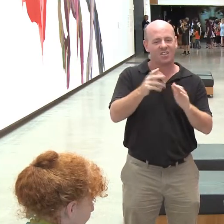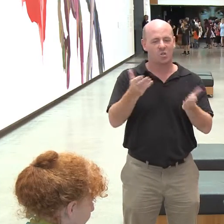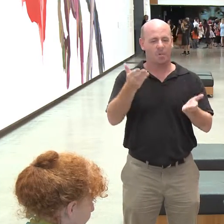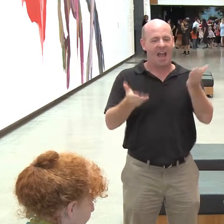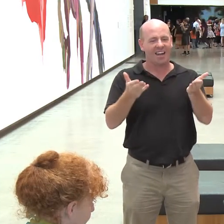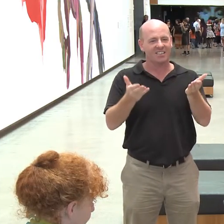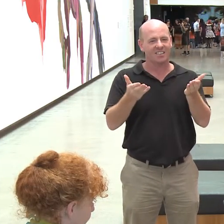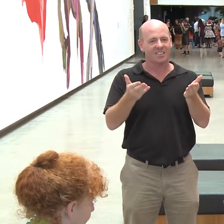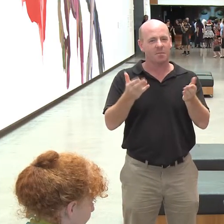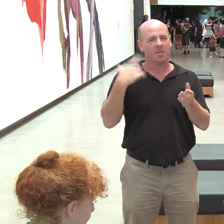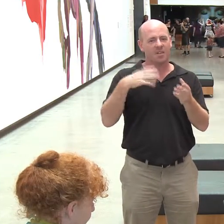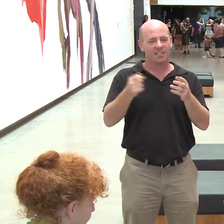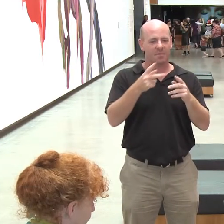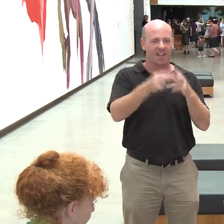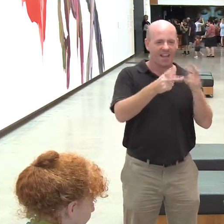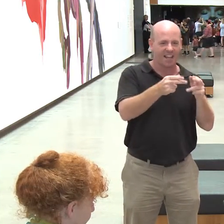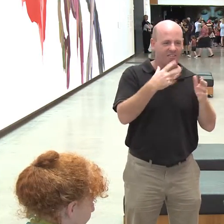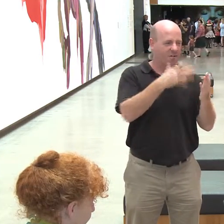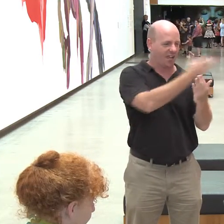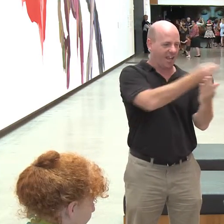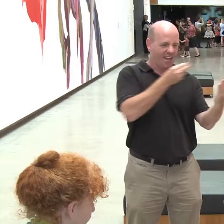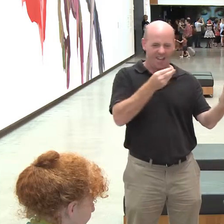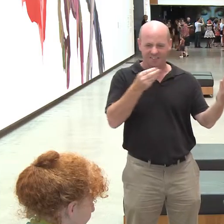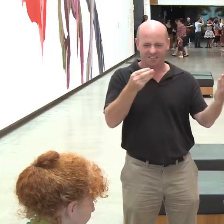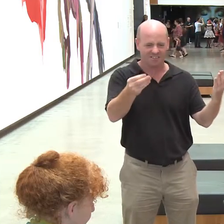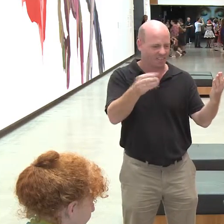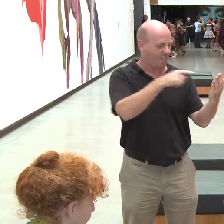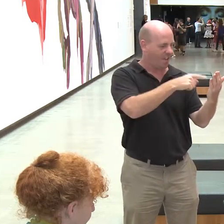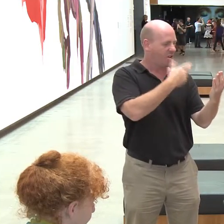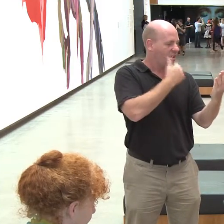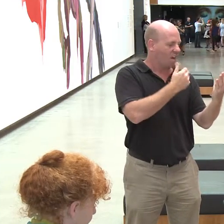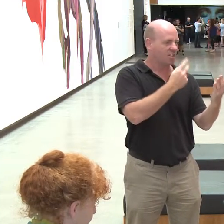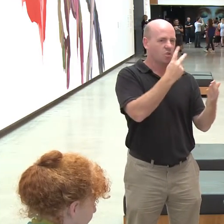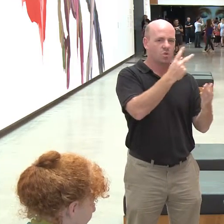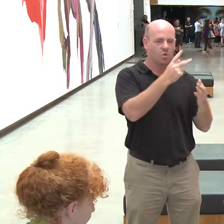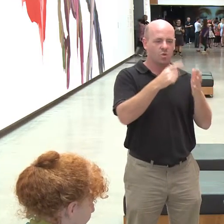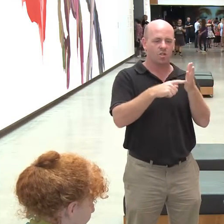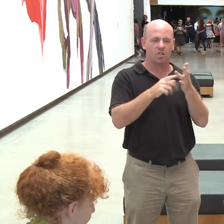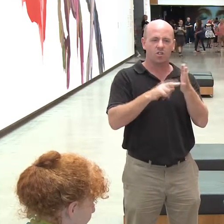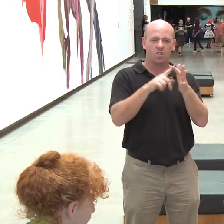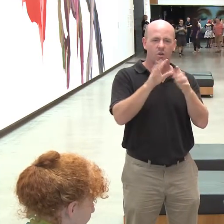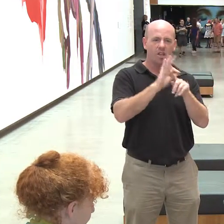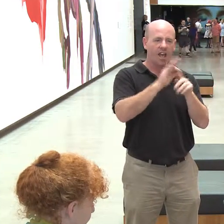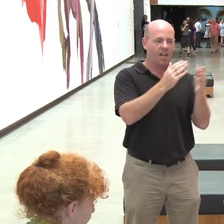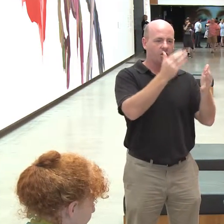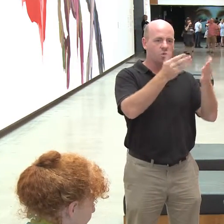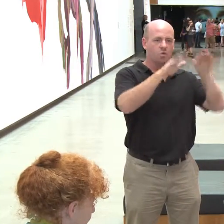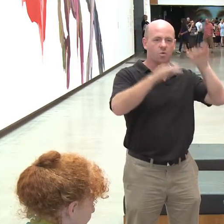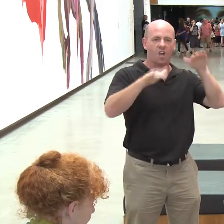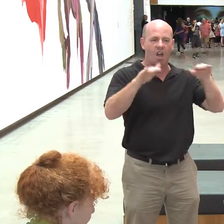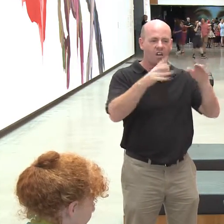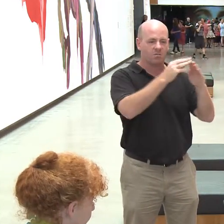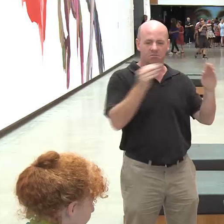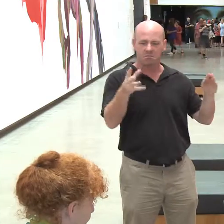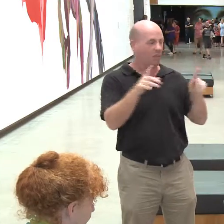in because they had been cut out from certain sections which had a nice kind of two-tonal kind of effect. There's some